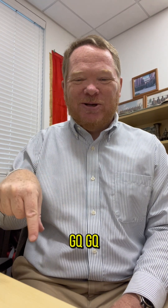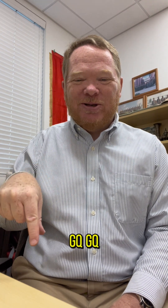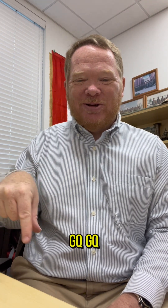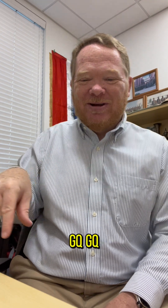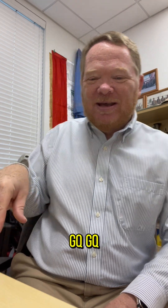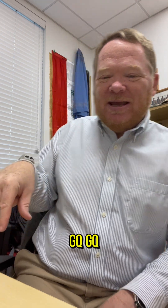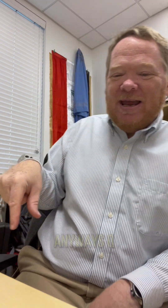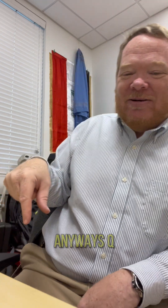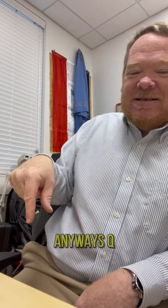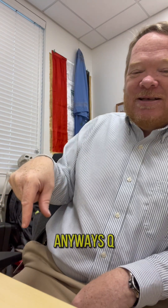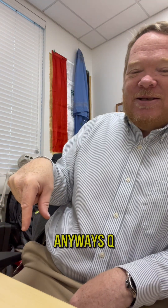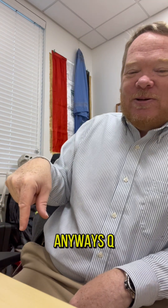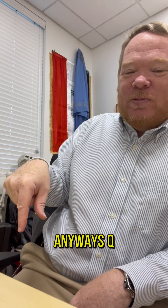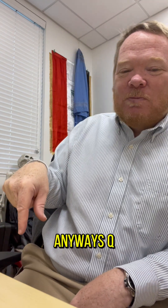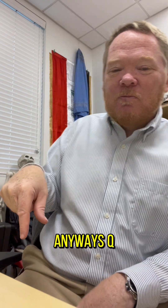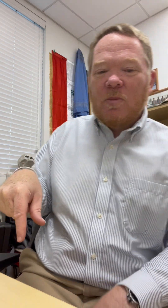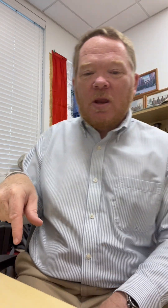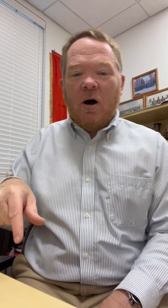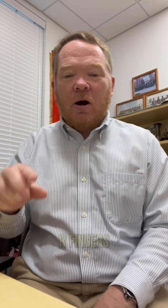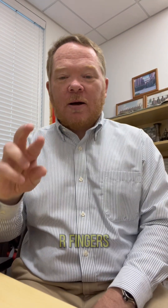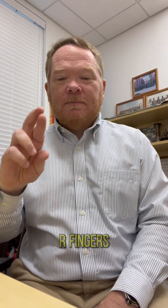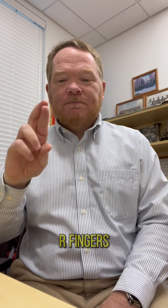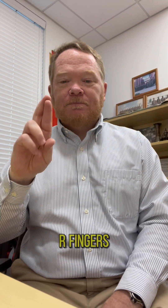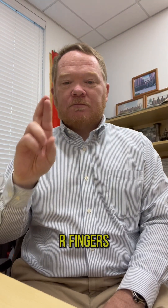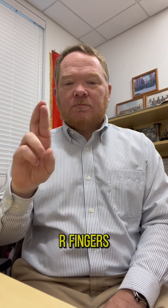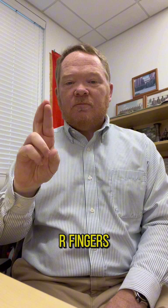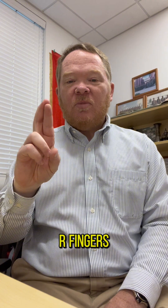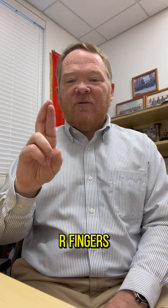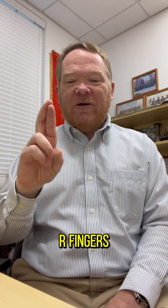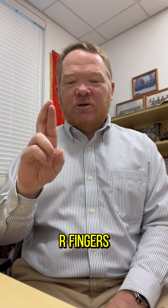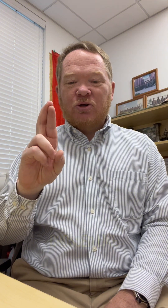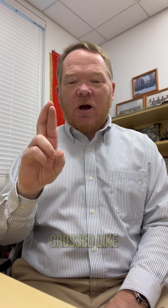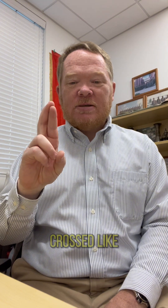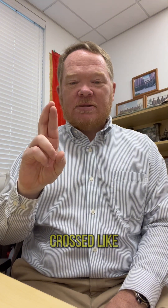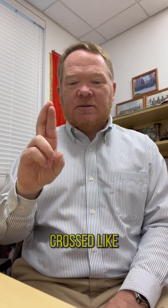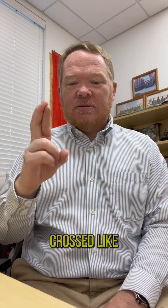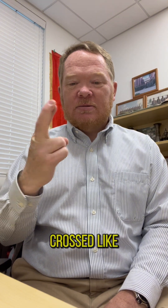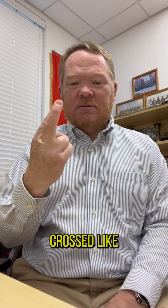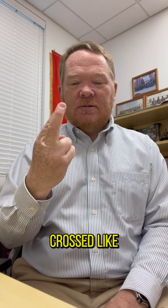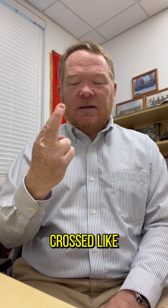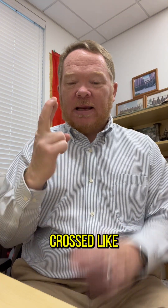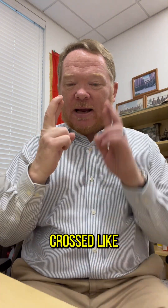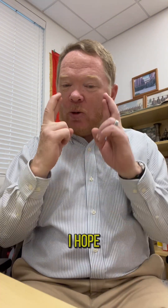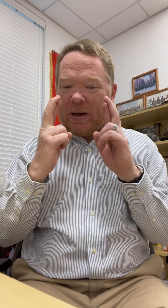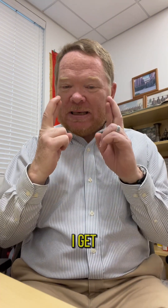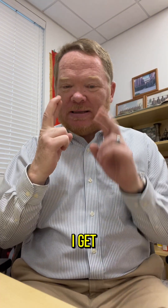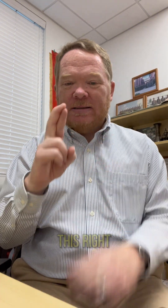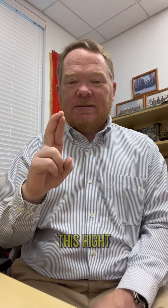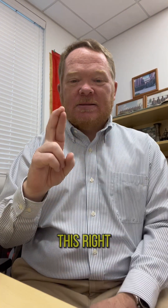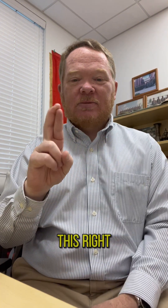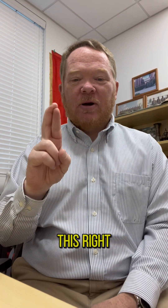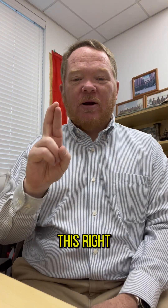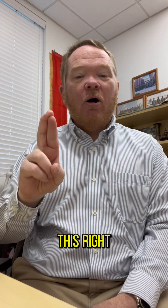GQ. Anyways, Q. R, fingers crossed. Like, I hope I get this, right?